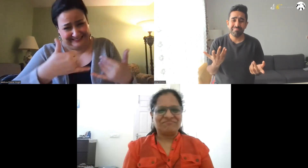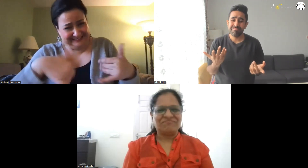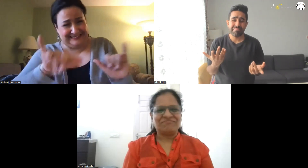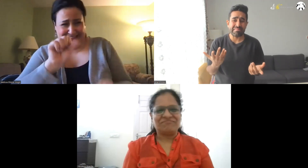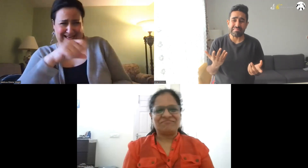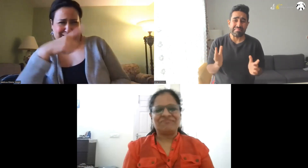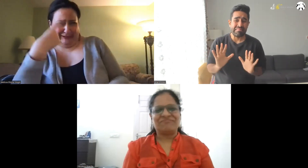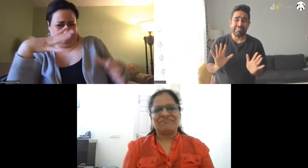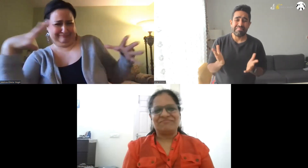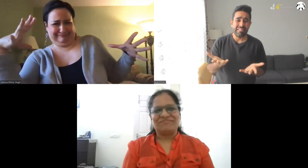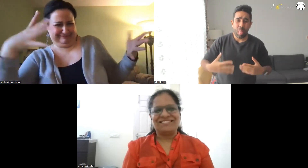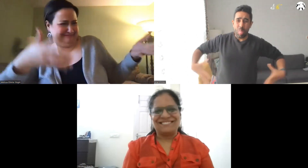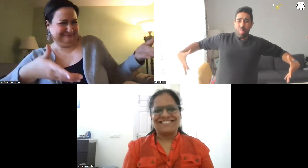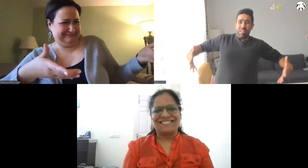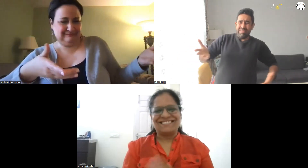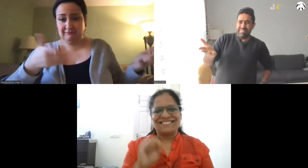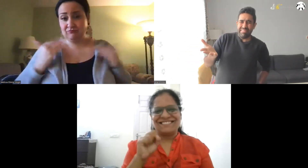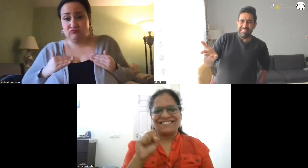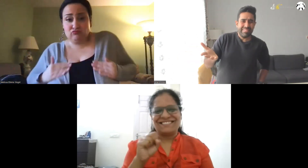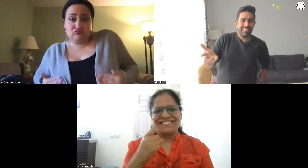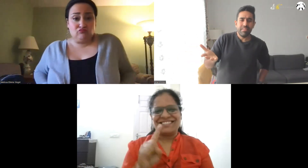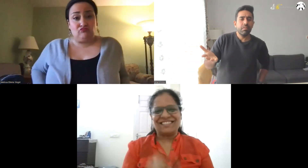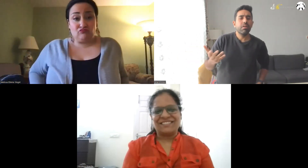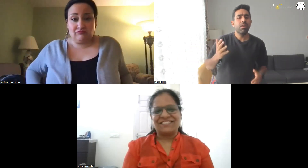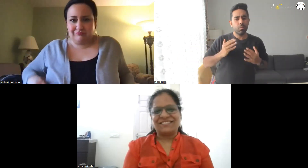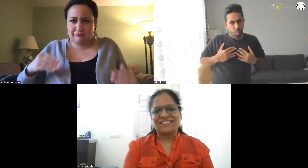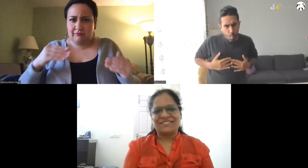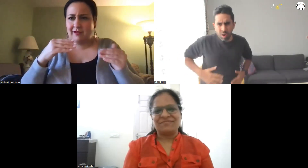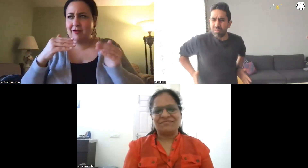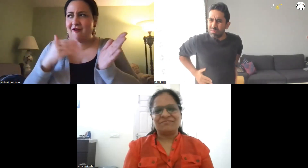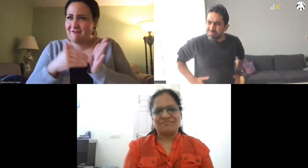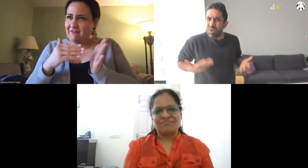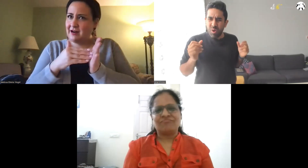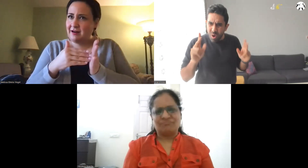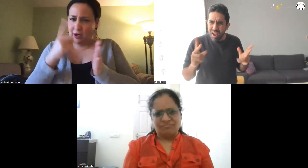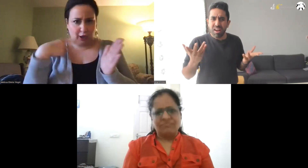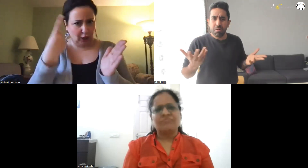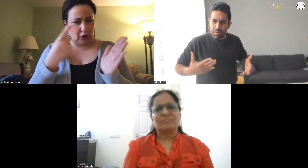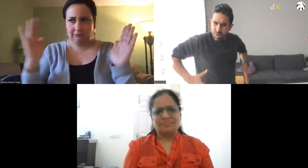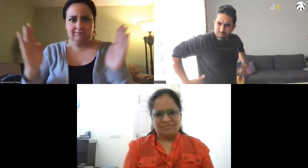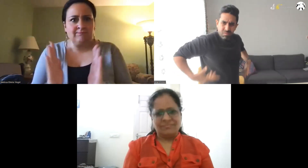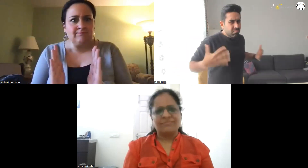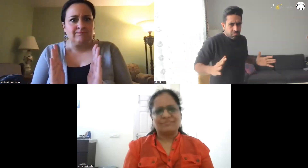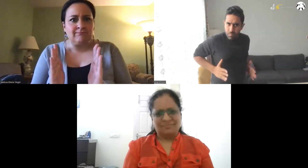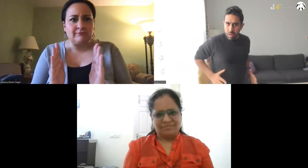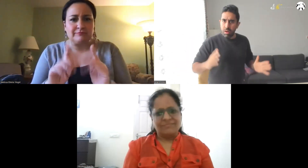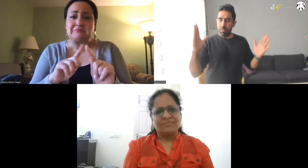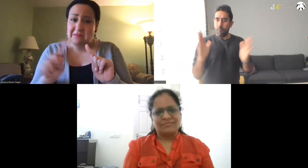But in reality, that's a natural thing. You can just cover them